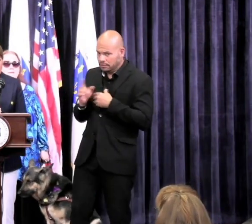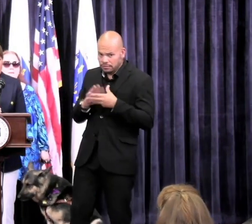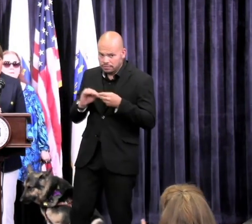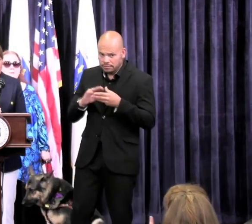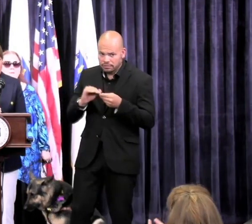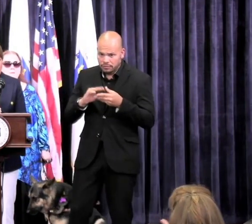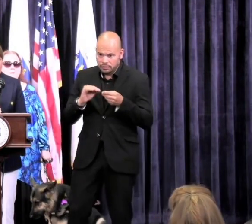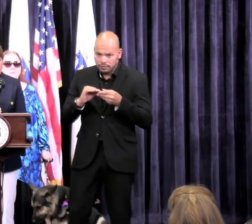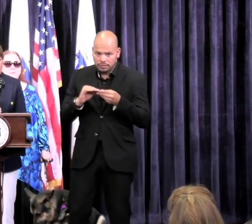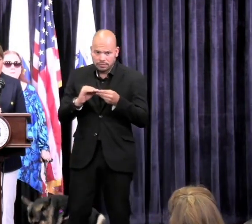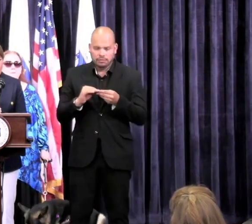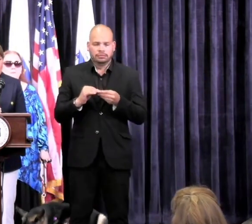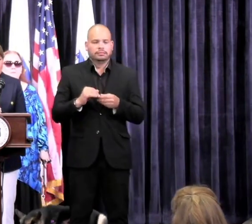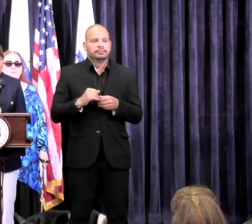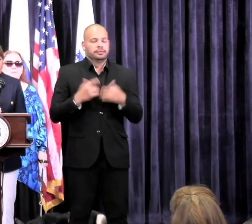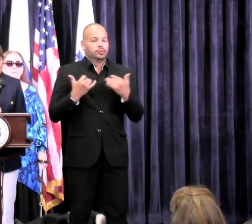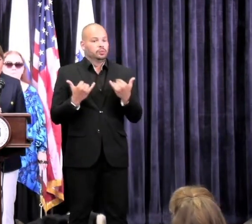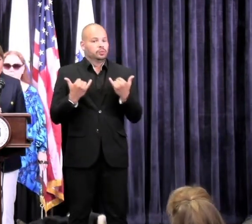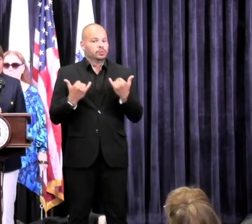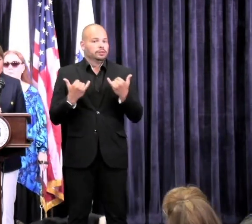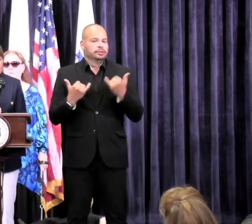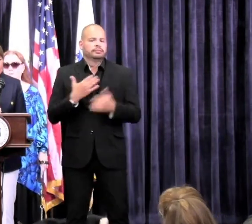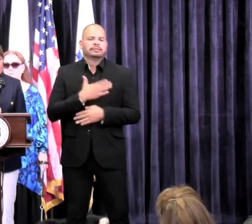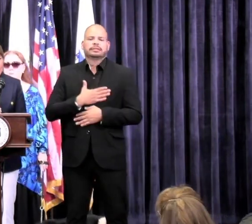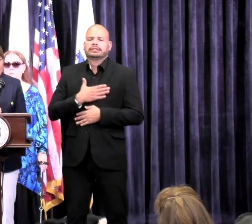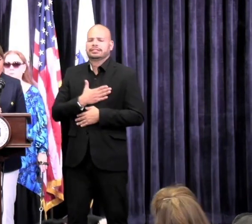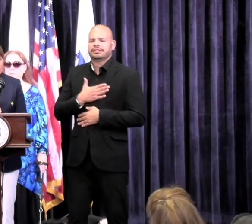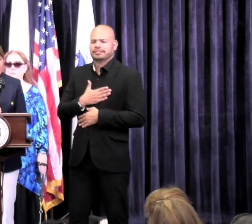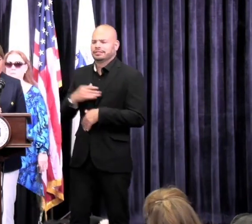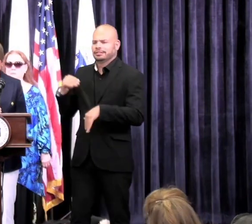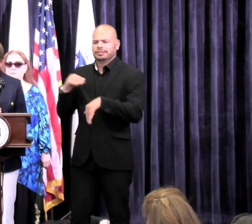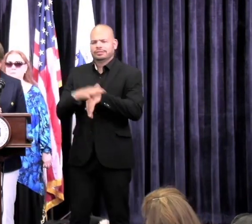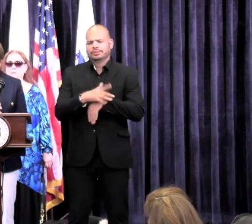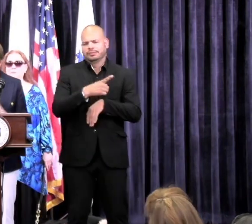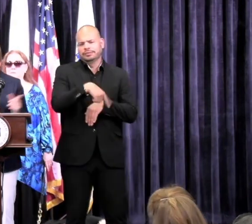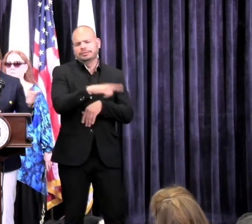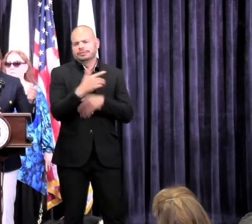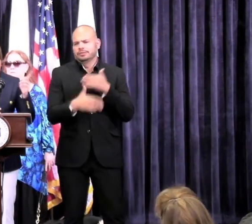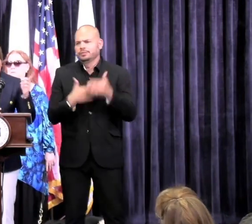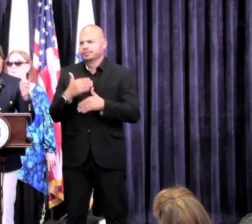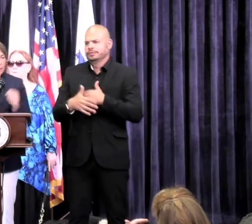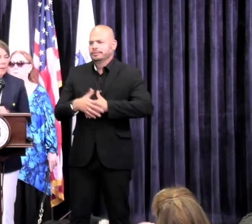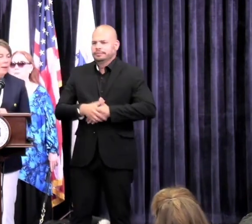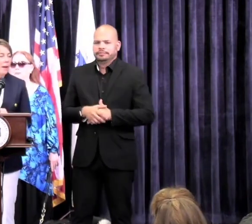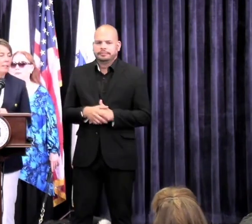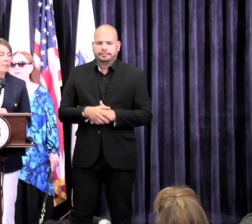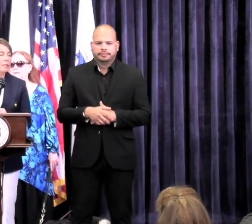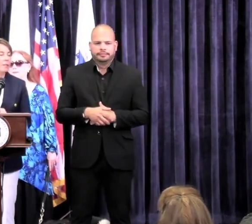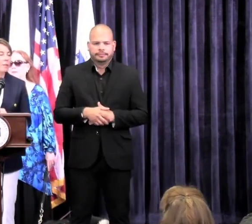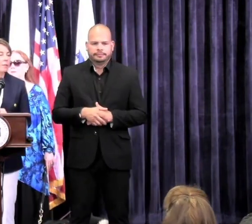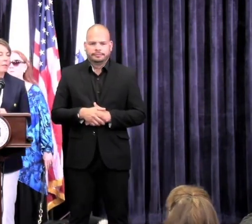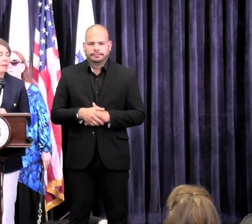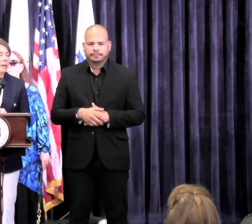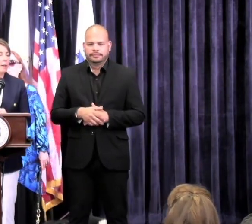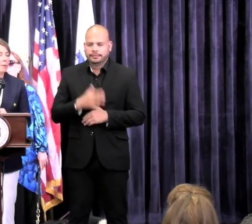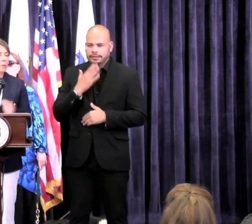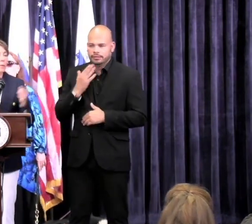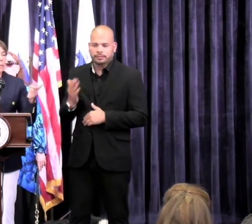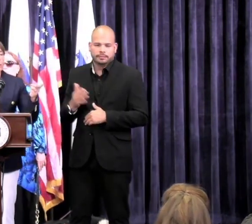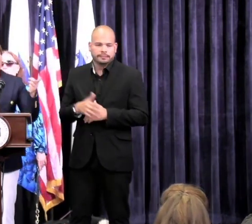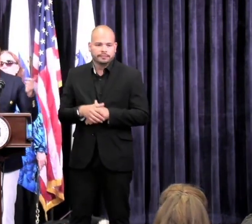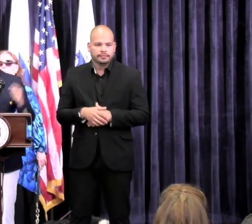and um I appreciate you for doing that thank you so much thank you thank you and um I just note